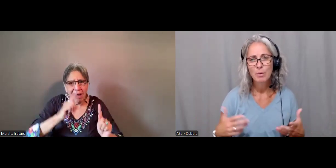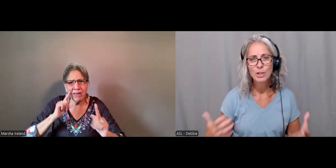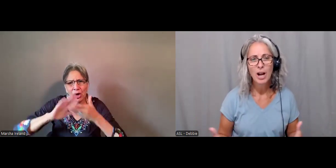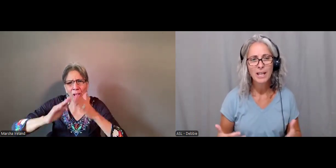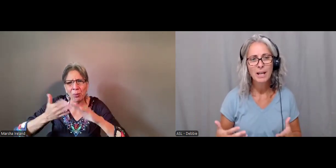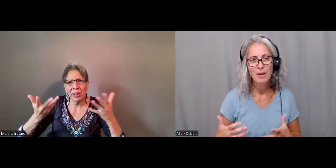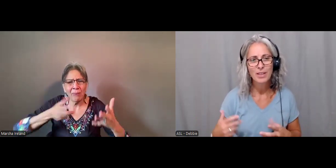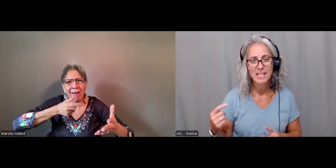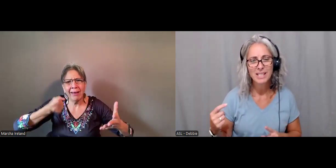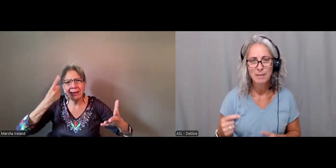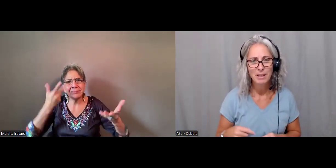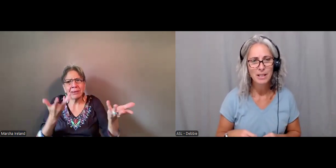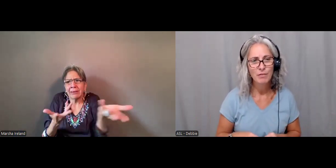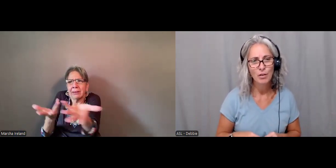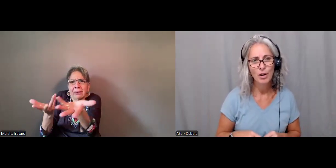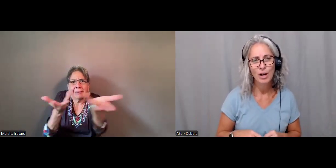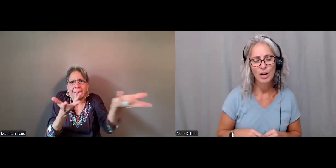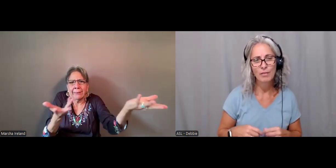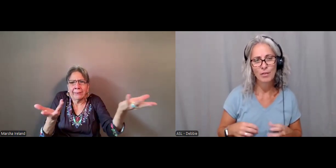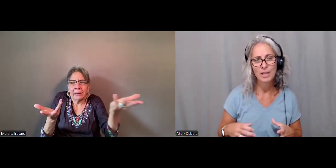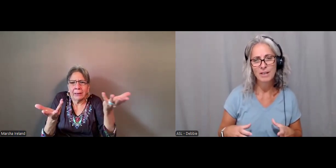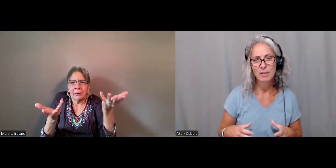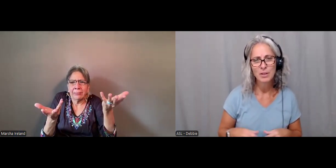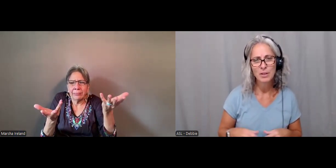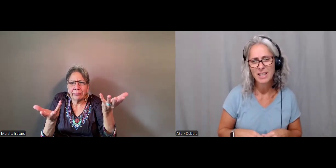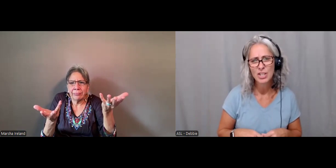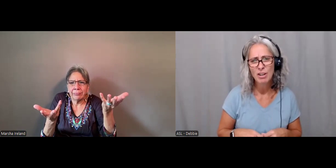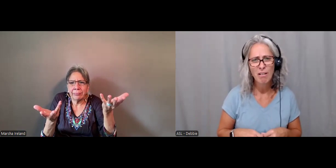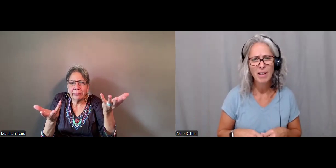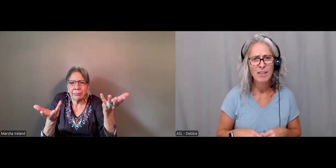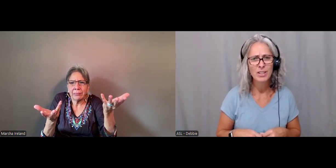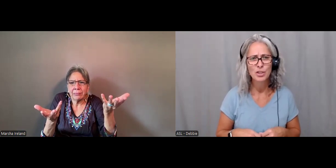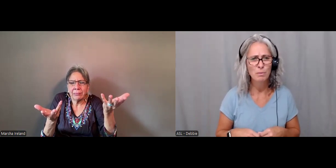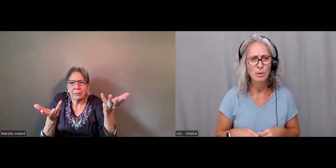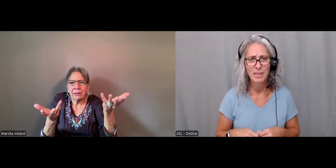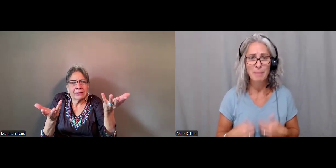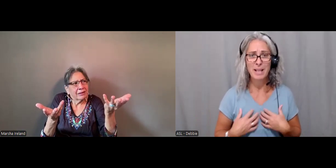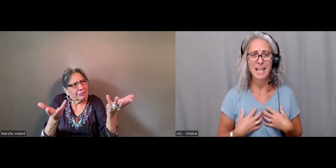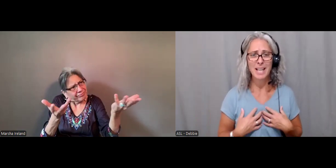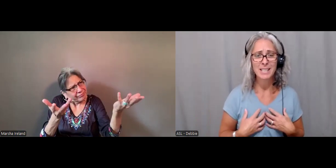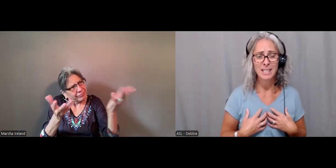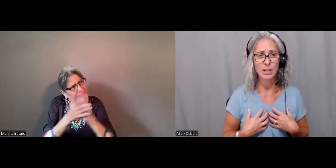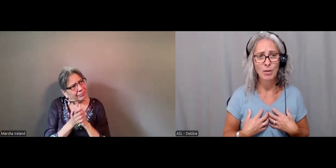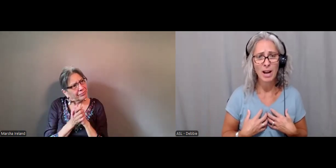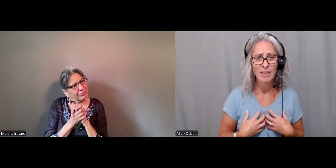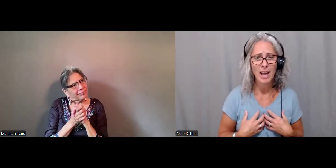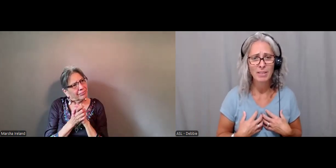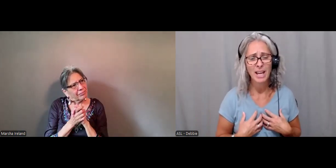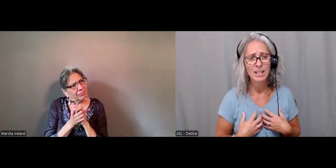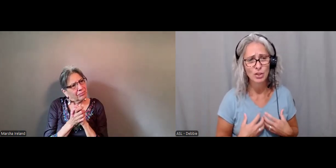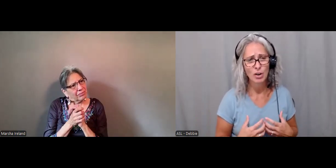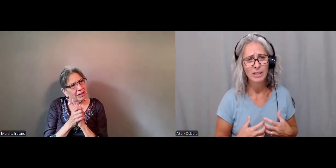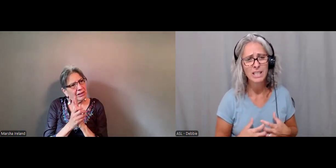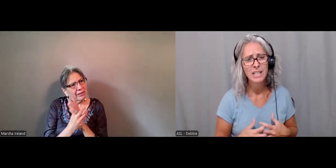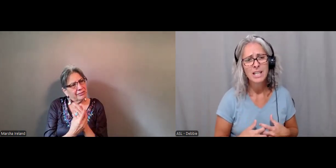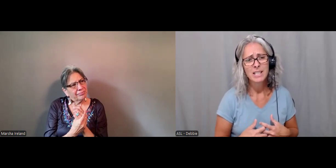think that when we're talking about the accessibility for the deaf community, they should all have an interpreter with them. As I've